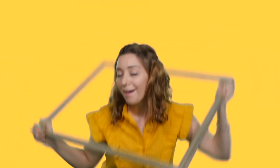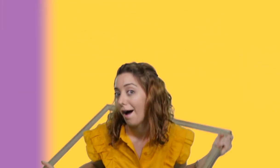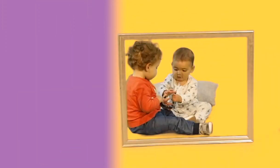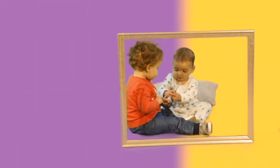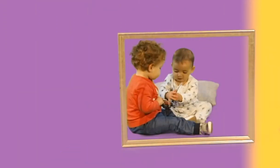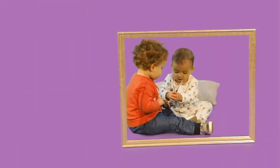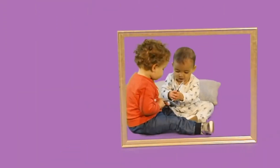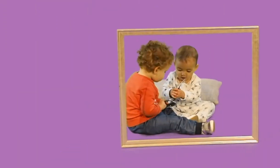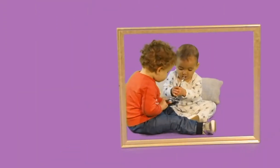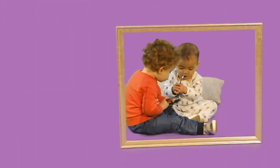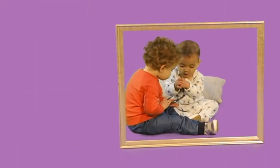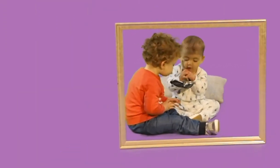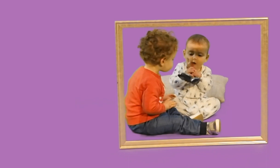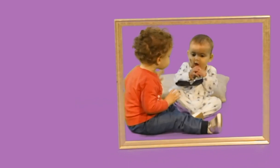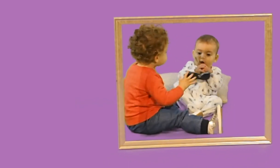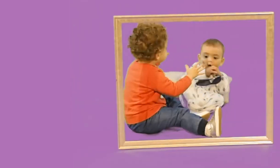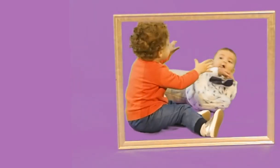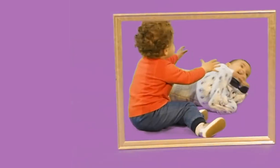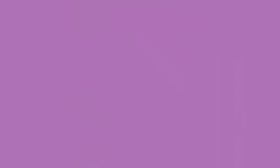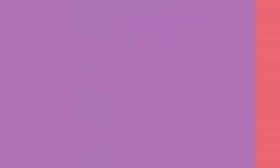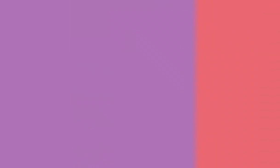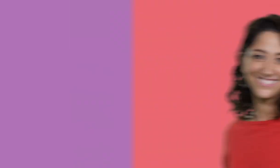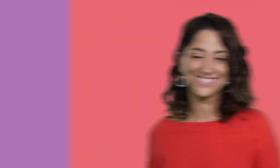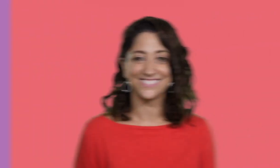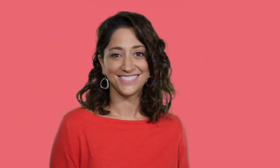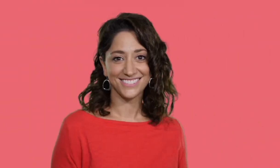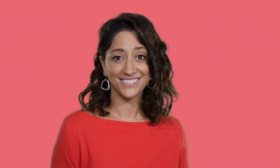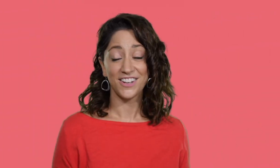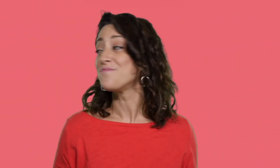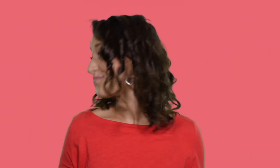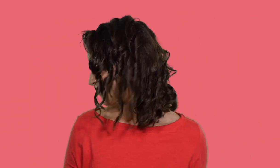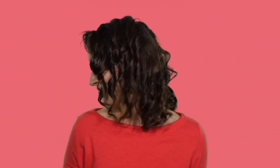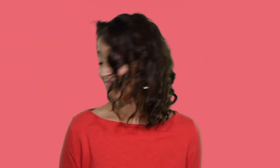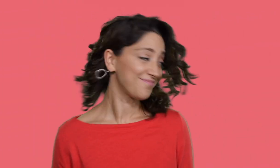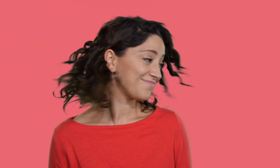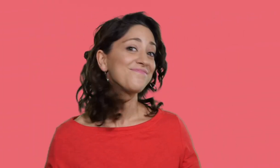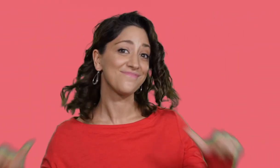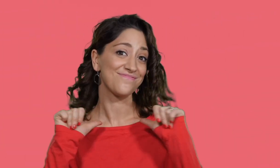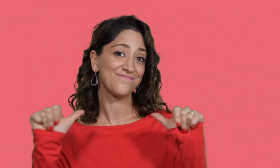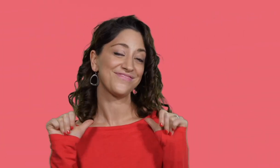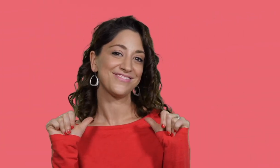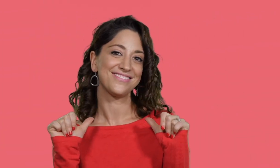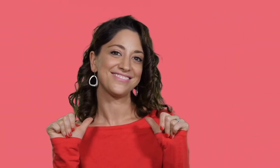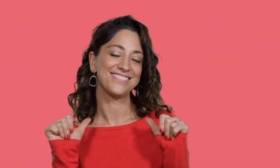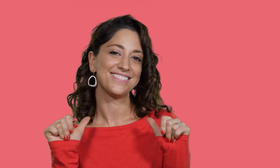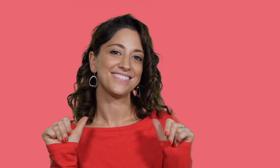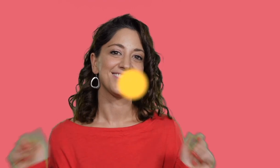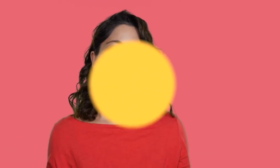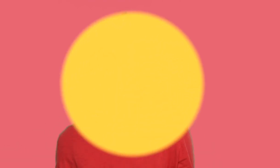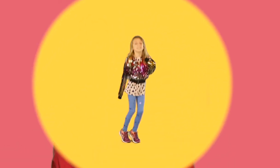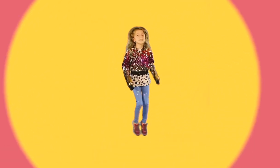in heart and mind You're unique, you're original It's fun to be an individual